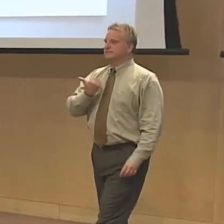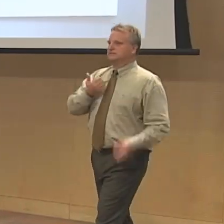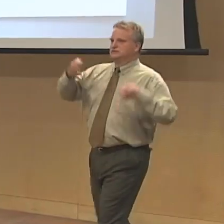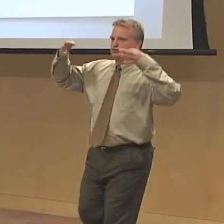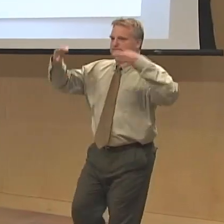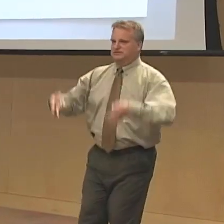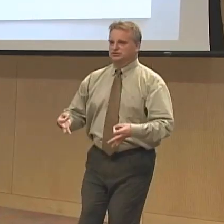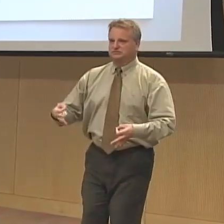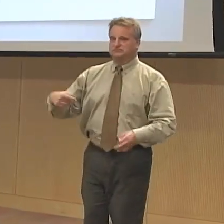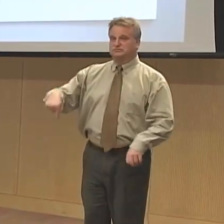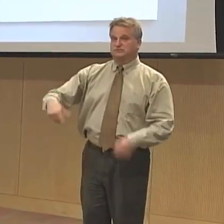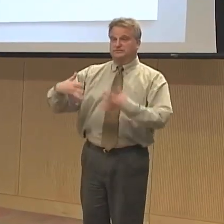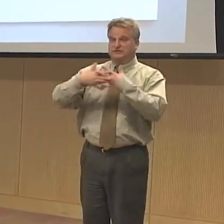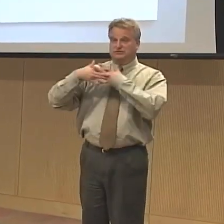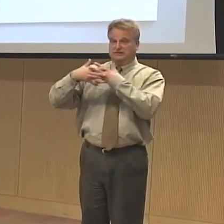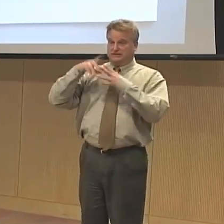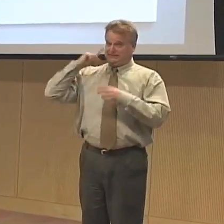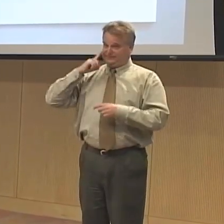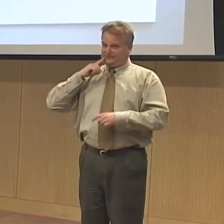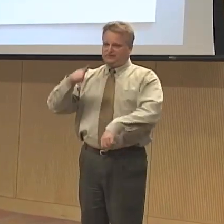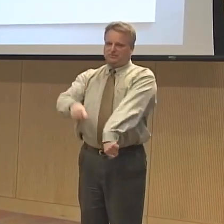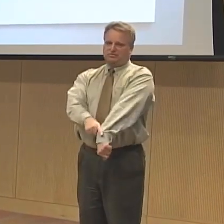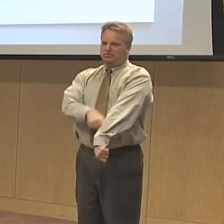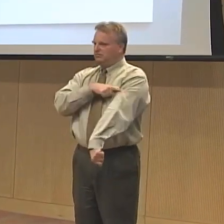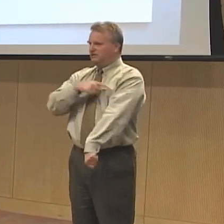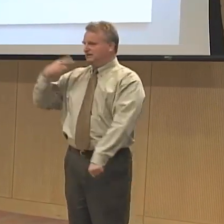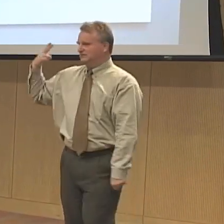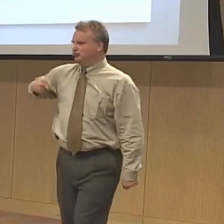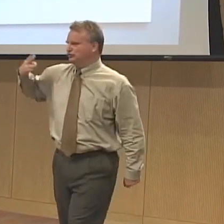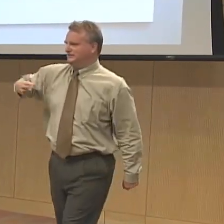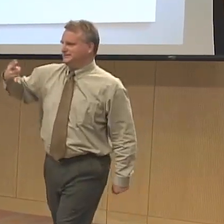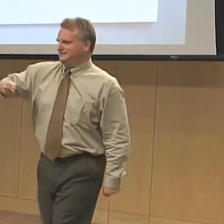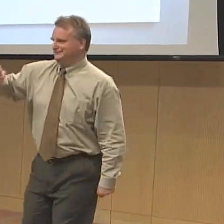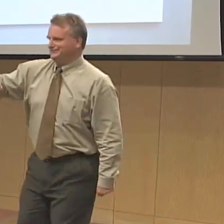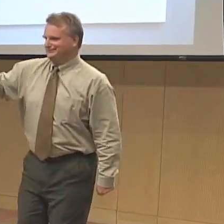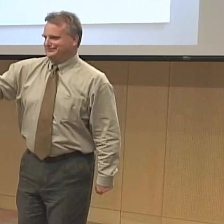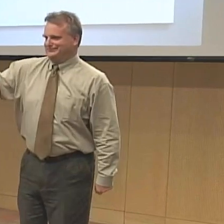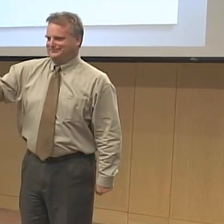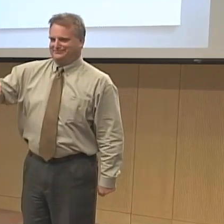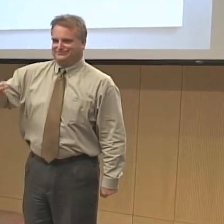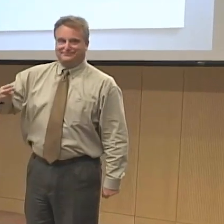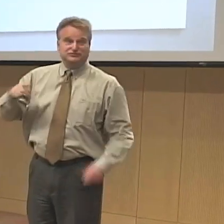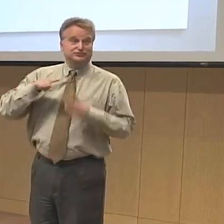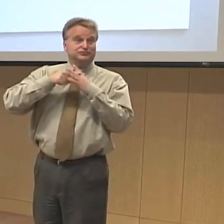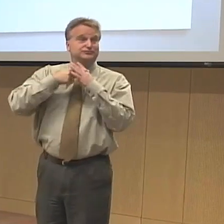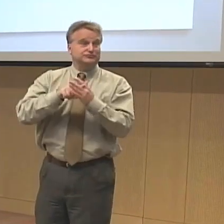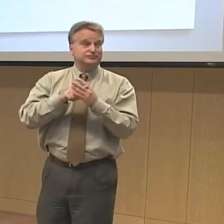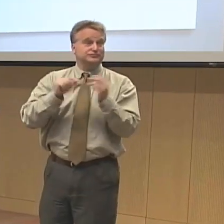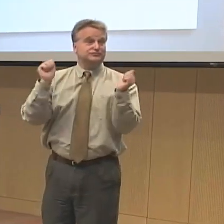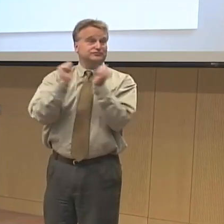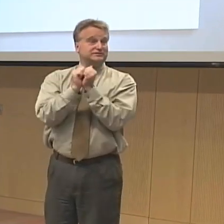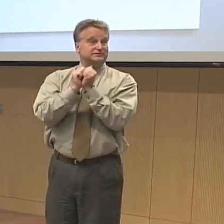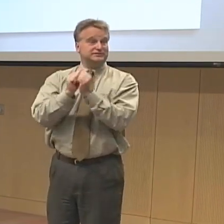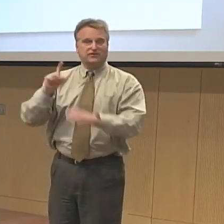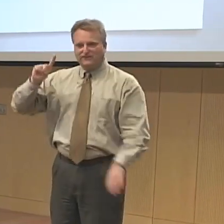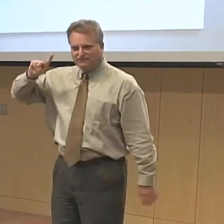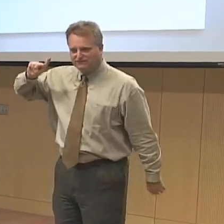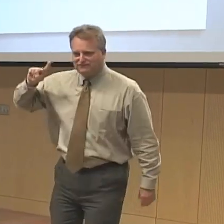Now let me talk about self-determination. Deaf people have a long history of self-determination, starting with